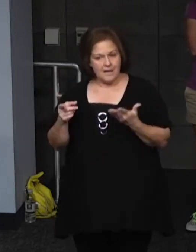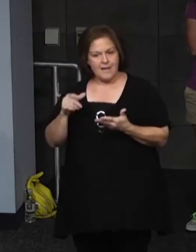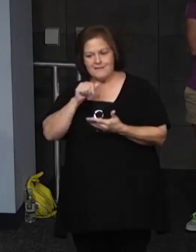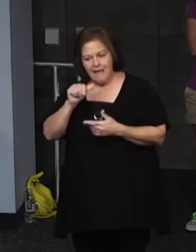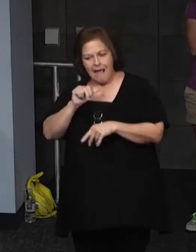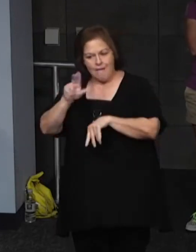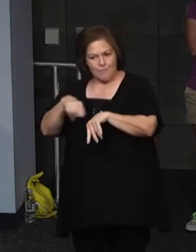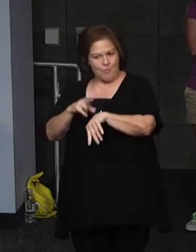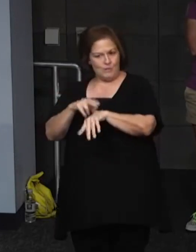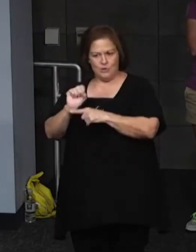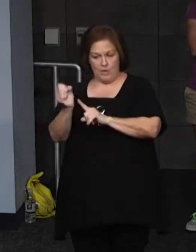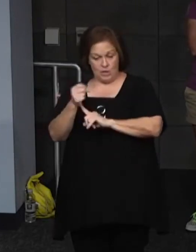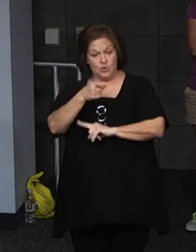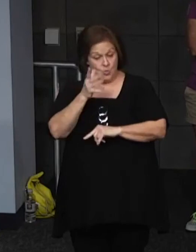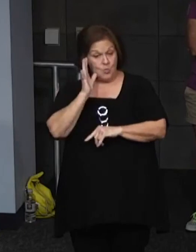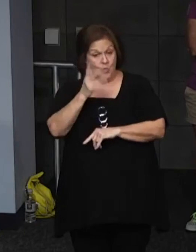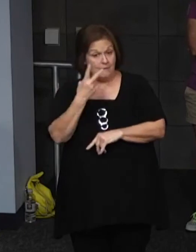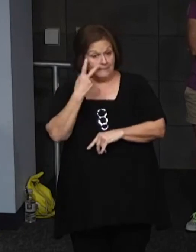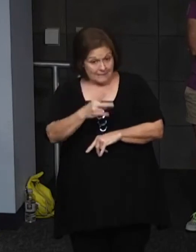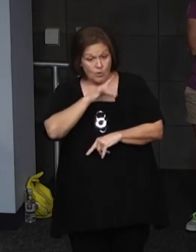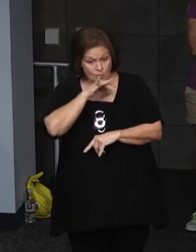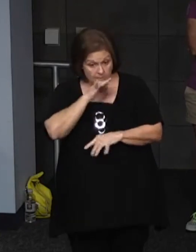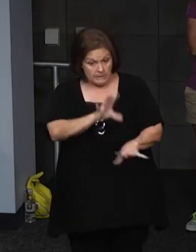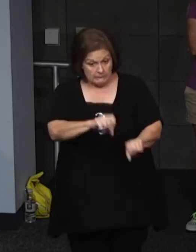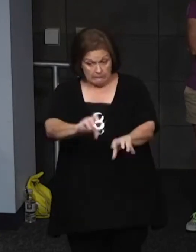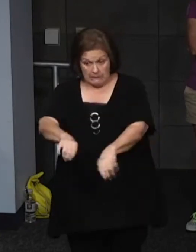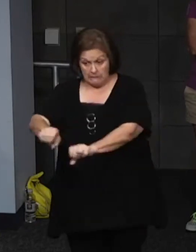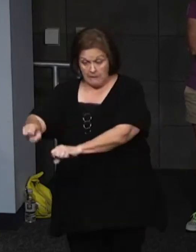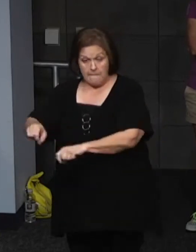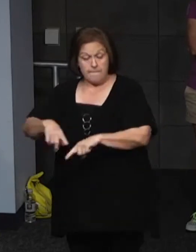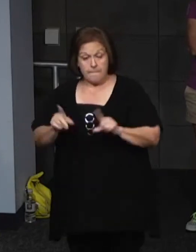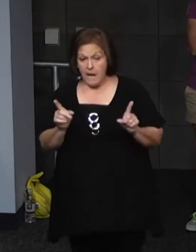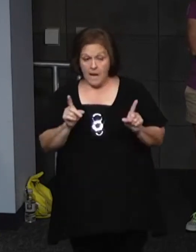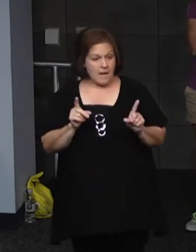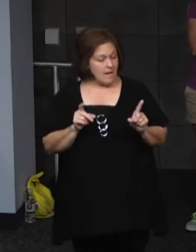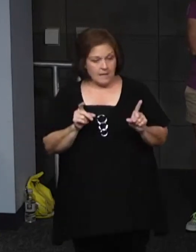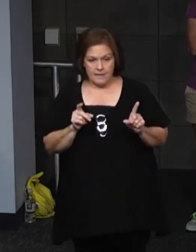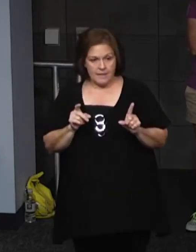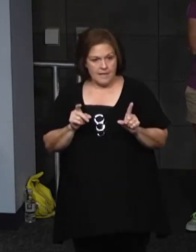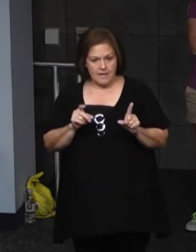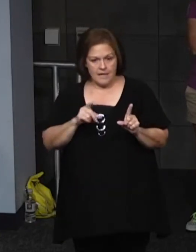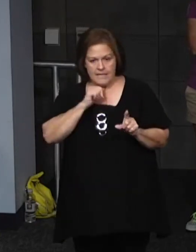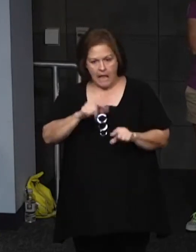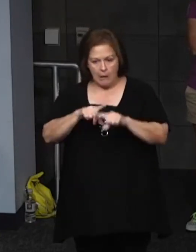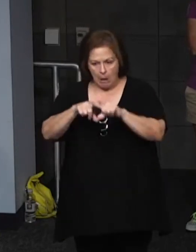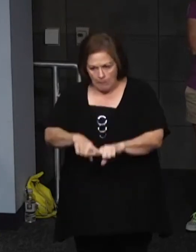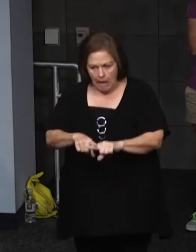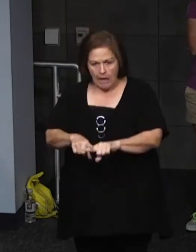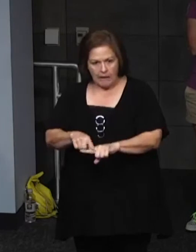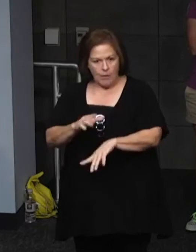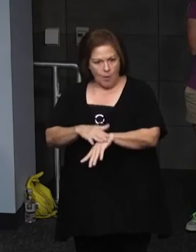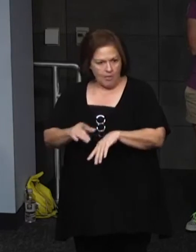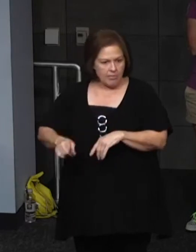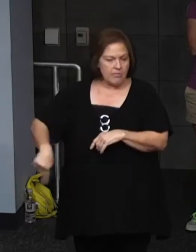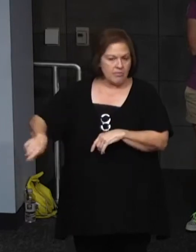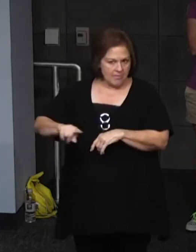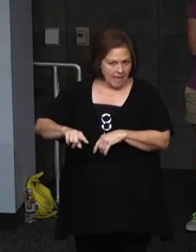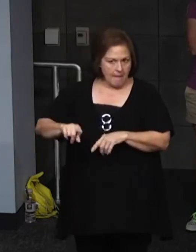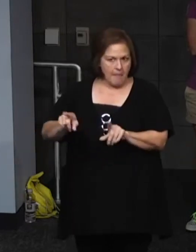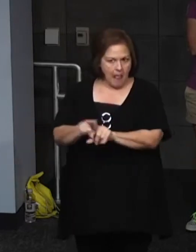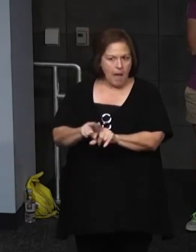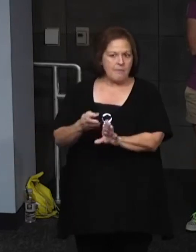normal times. You will see garbage trucks out picking up stuff, but unfortunately, do not count on things the way you counted on them